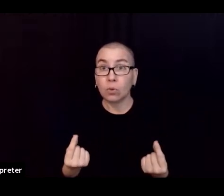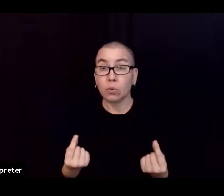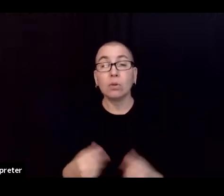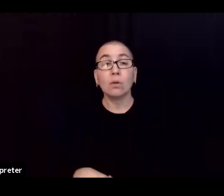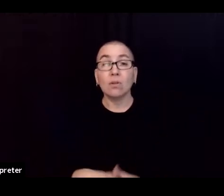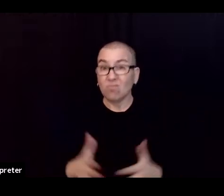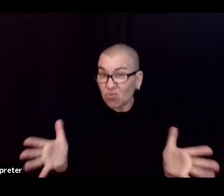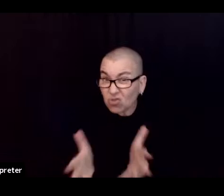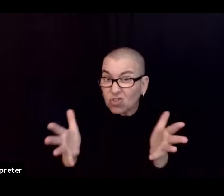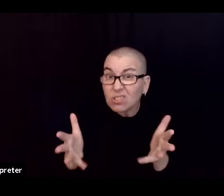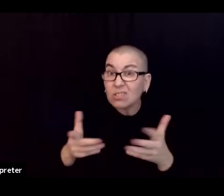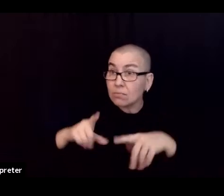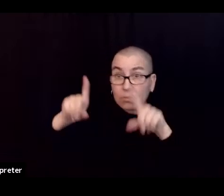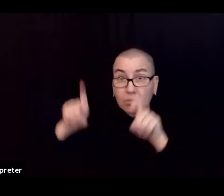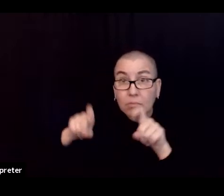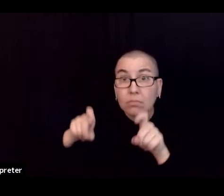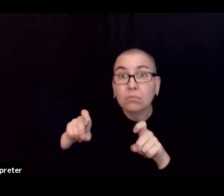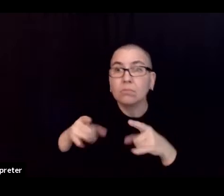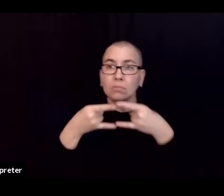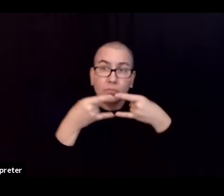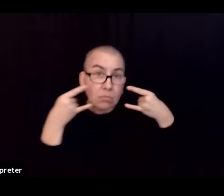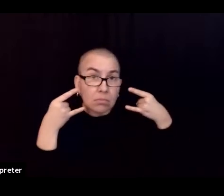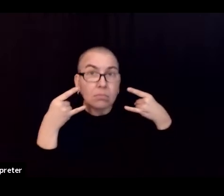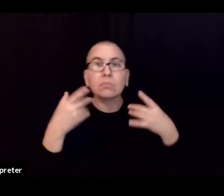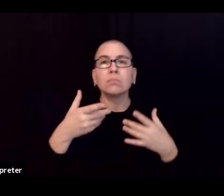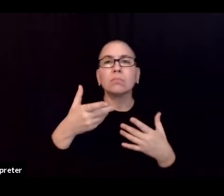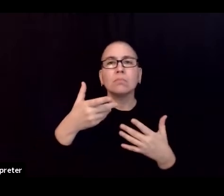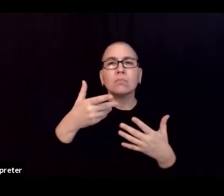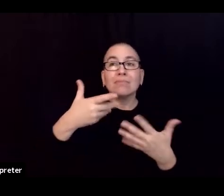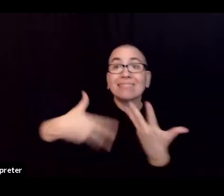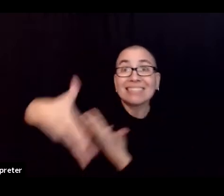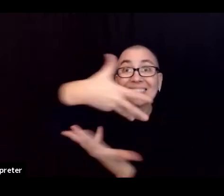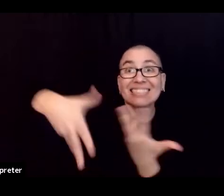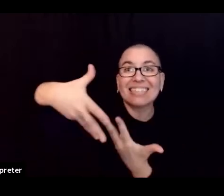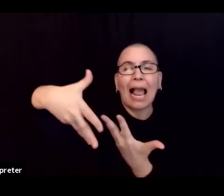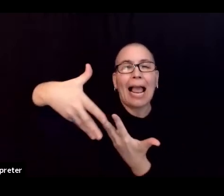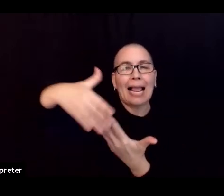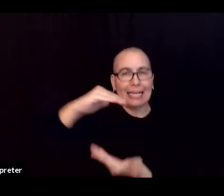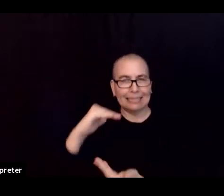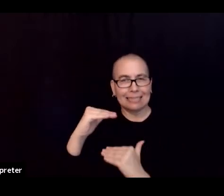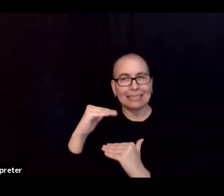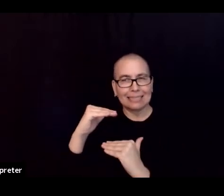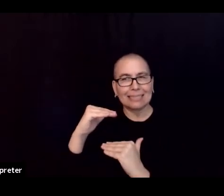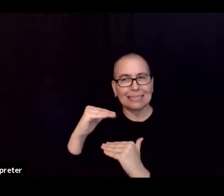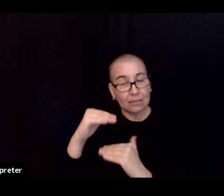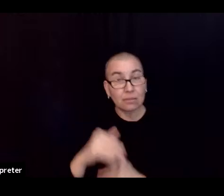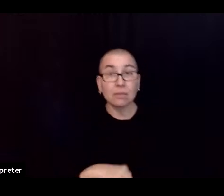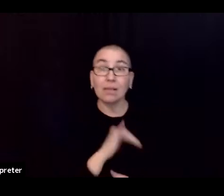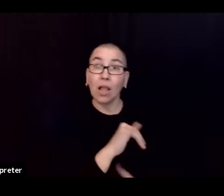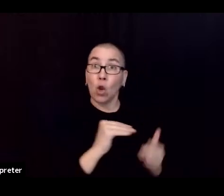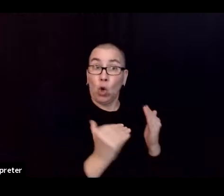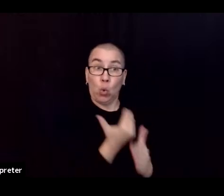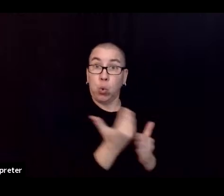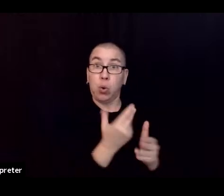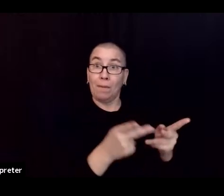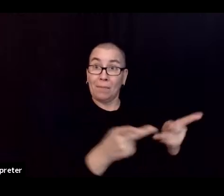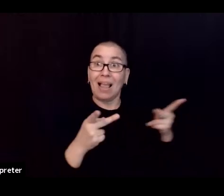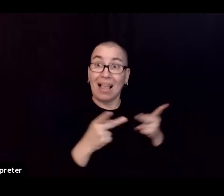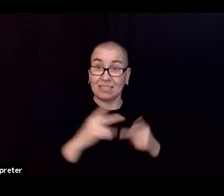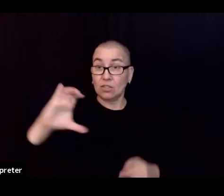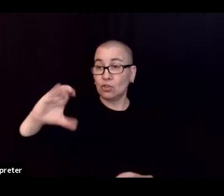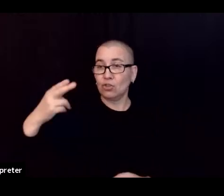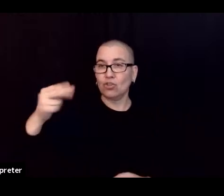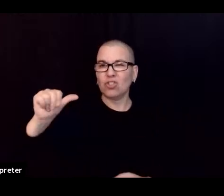interactions. The Chanhassen testing site is a coordinated effort between the state of Minnesota, the